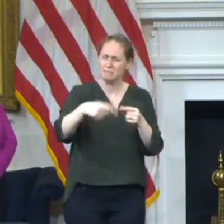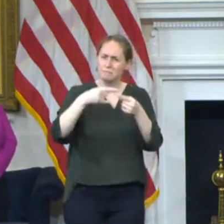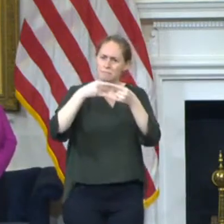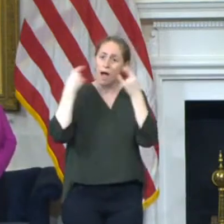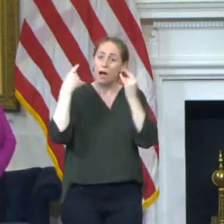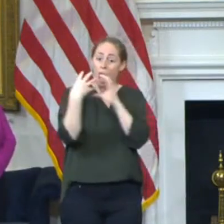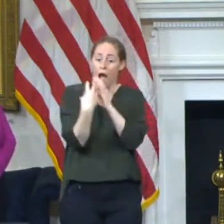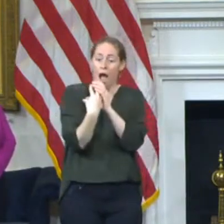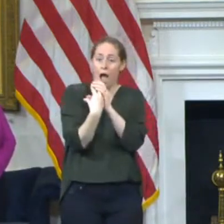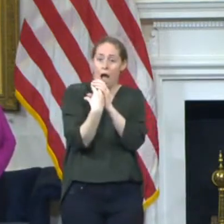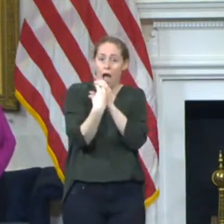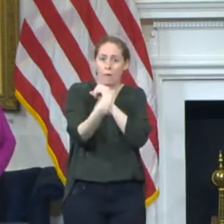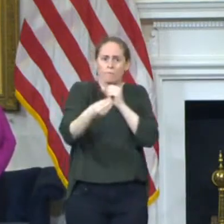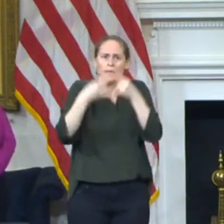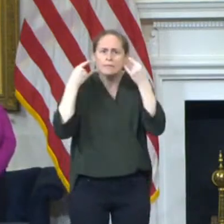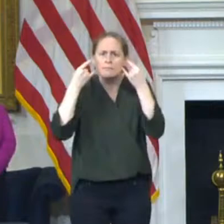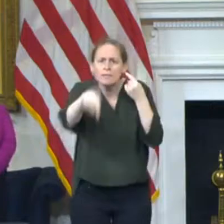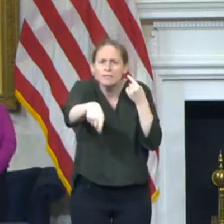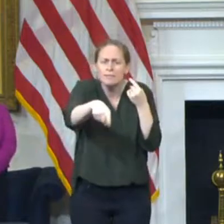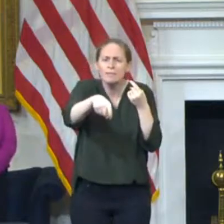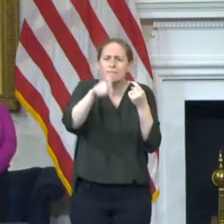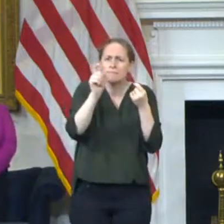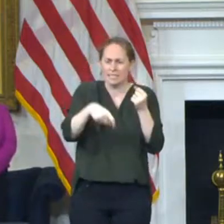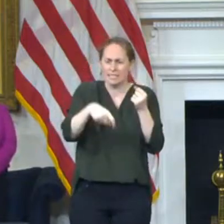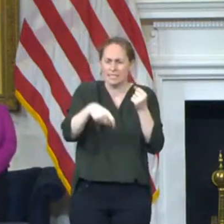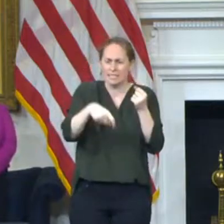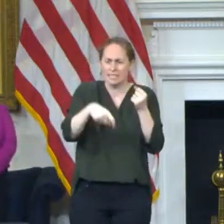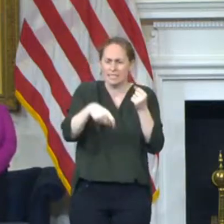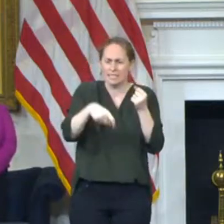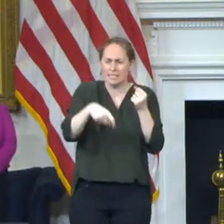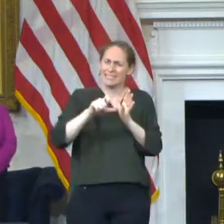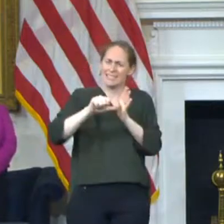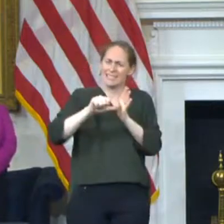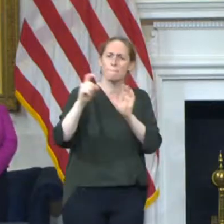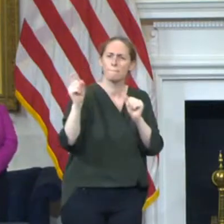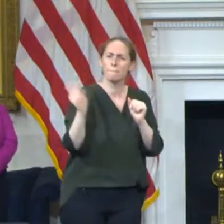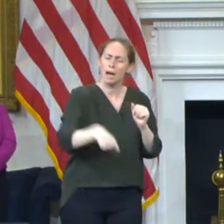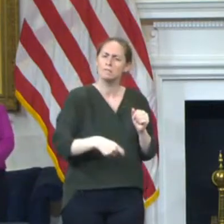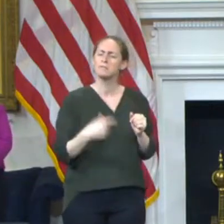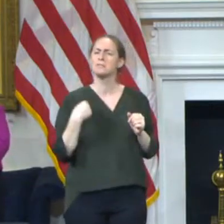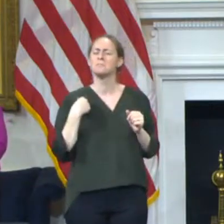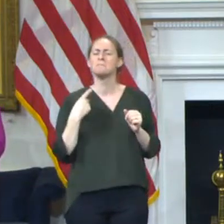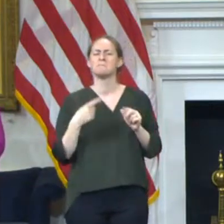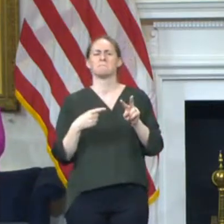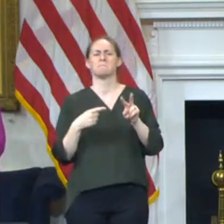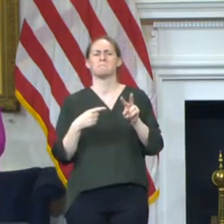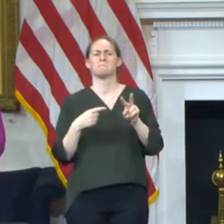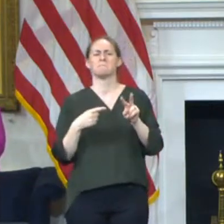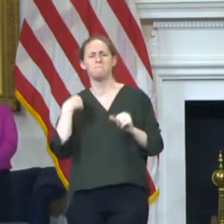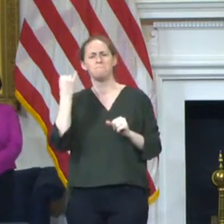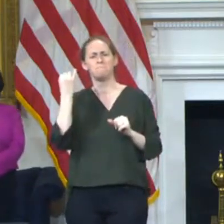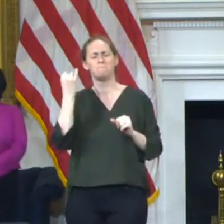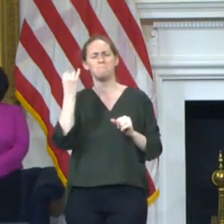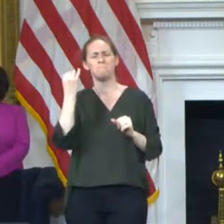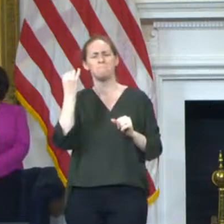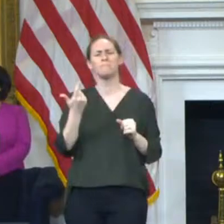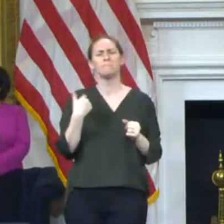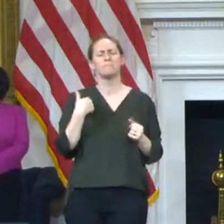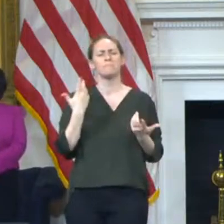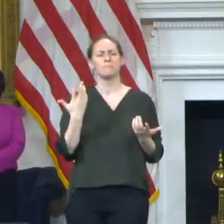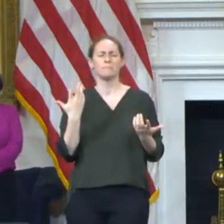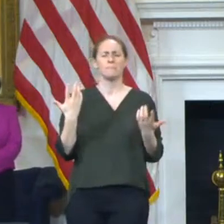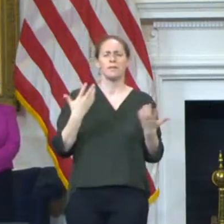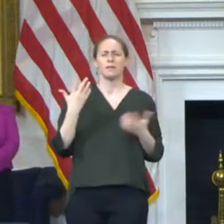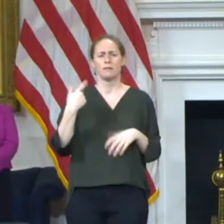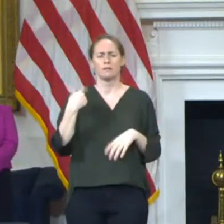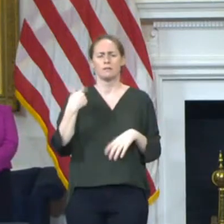order. If you're outside your house, you got to wear a mask, no matter who you're with. And I've looked at the modeling of this progression,